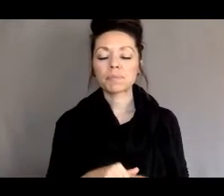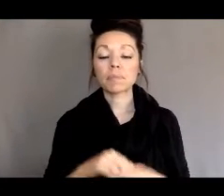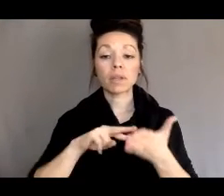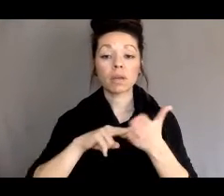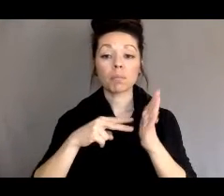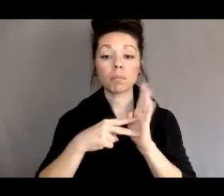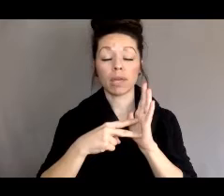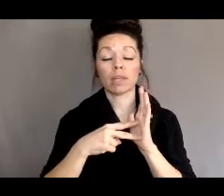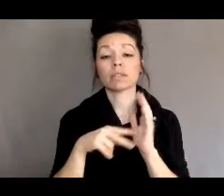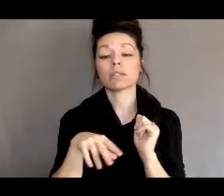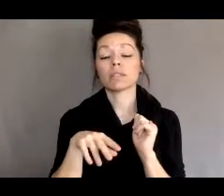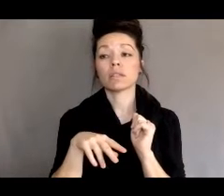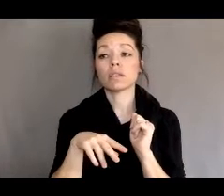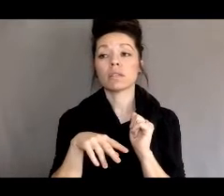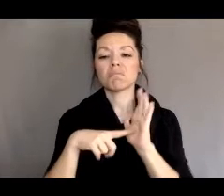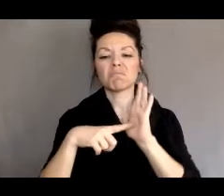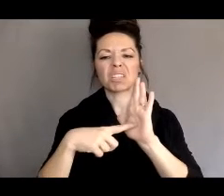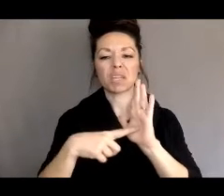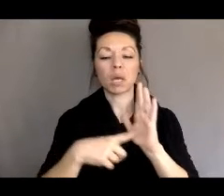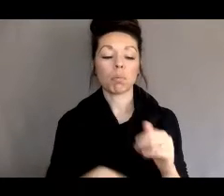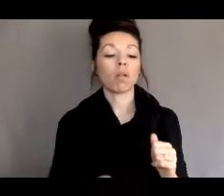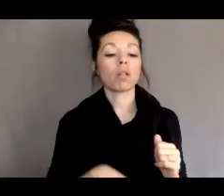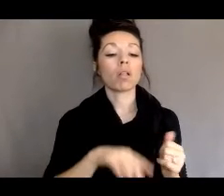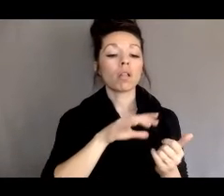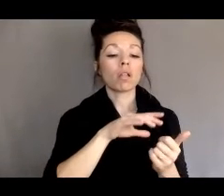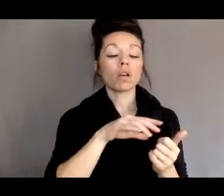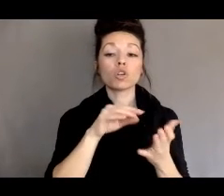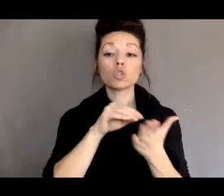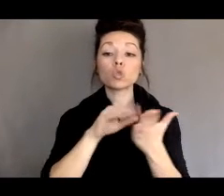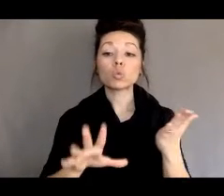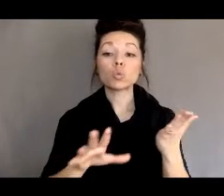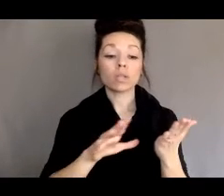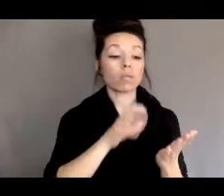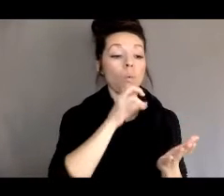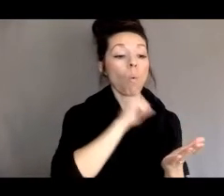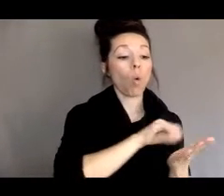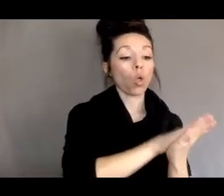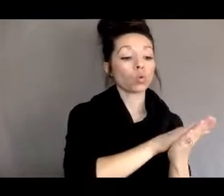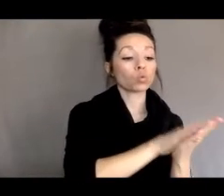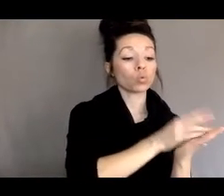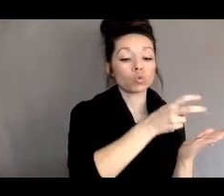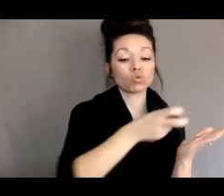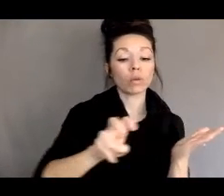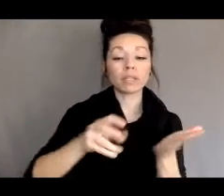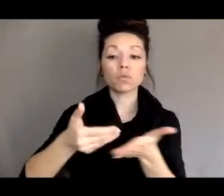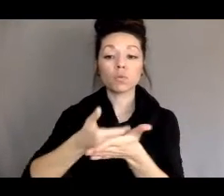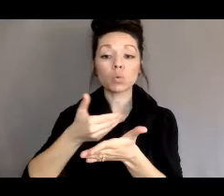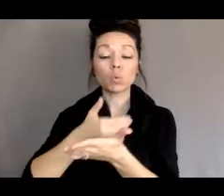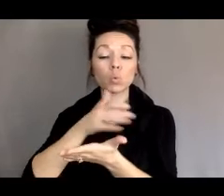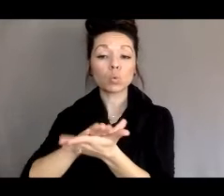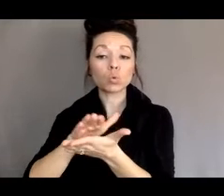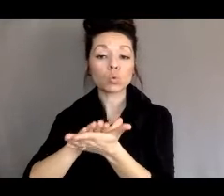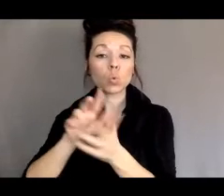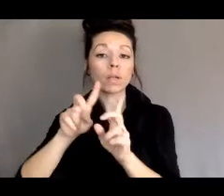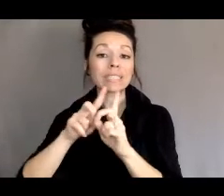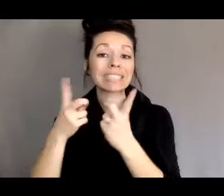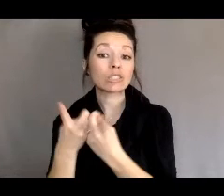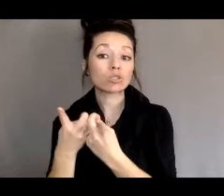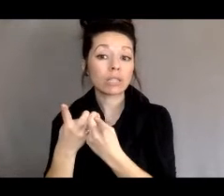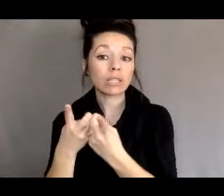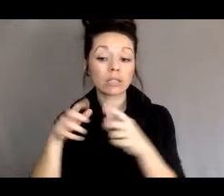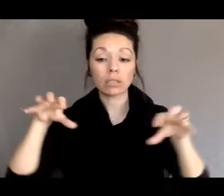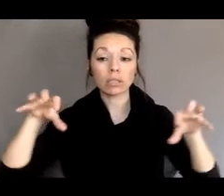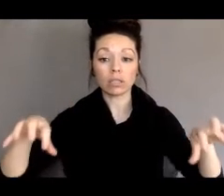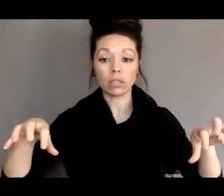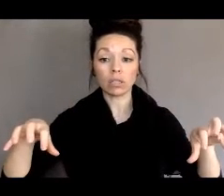is transferred from one school district to another, it will allow the new school district to evaluate, reassess